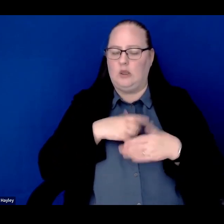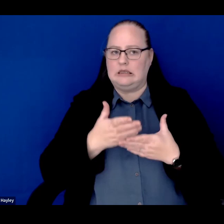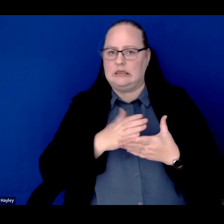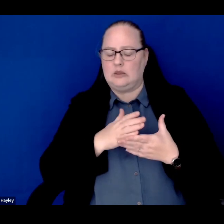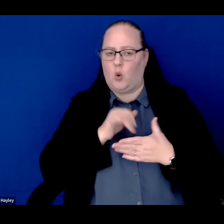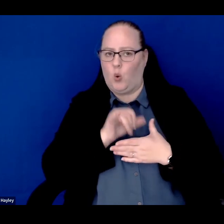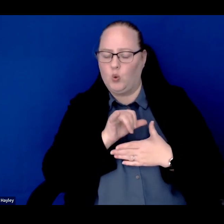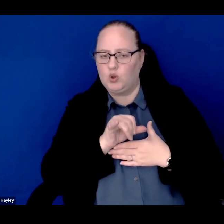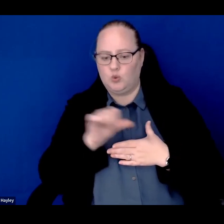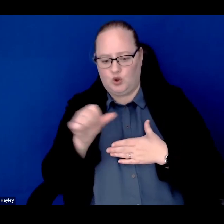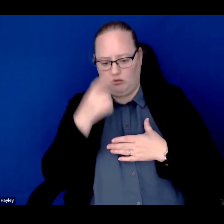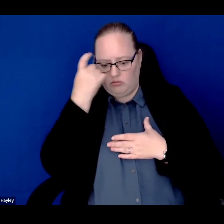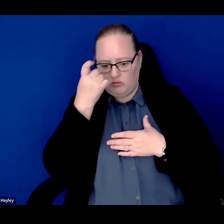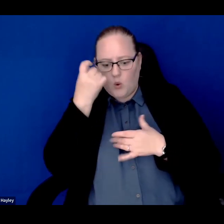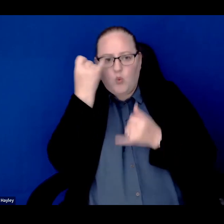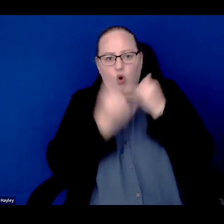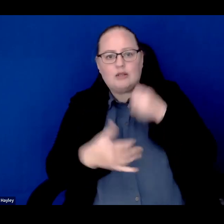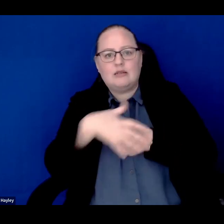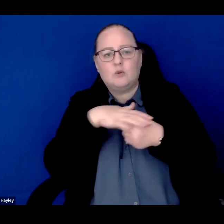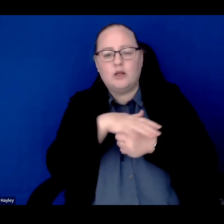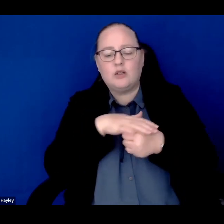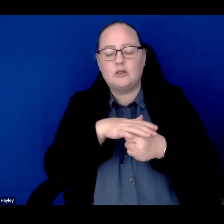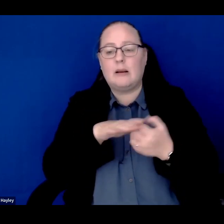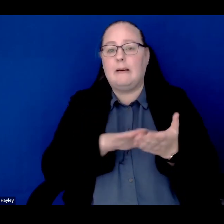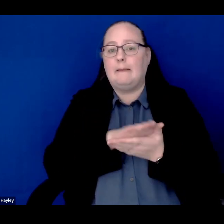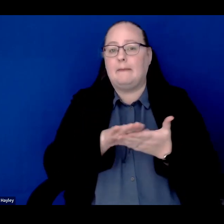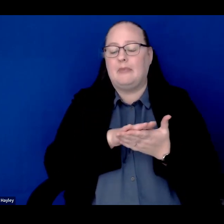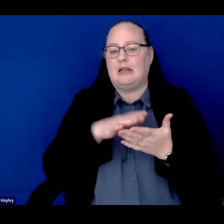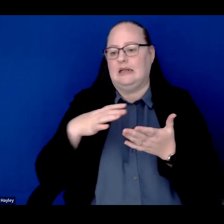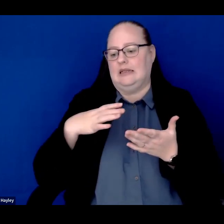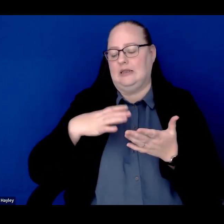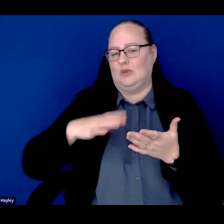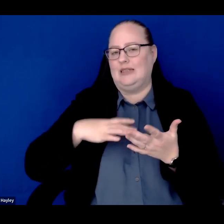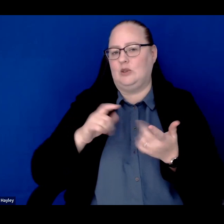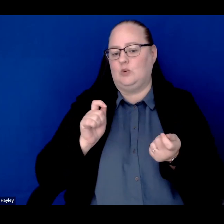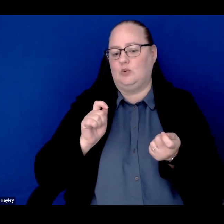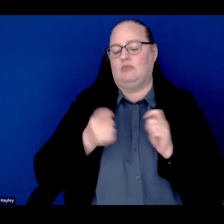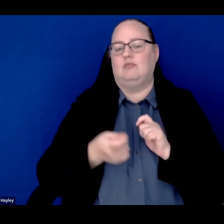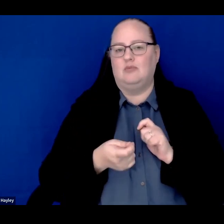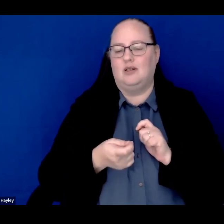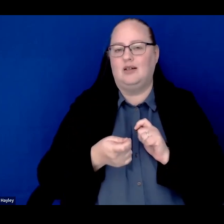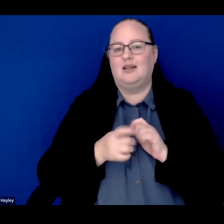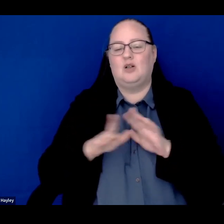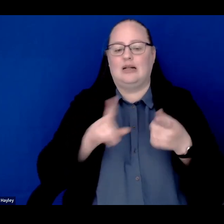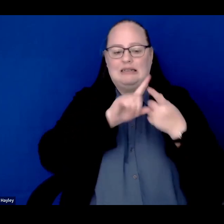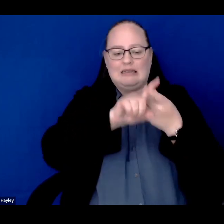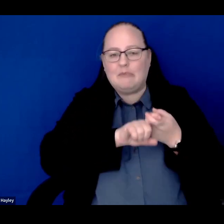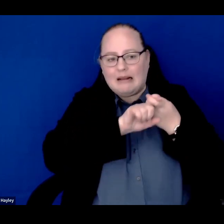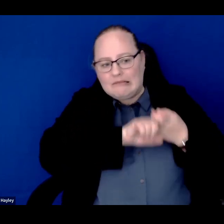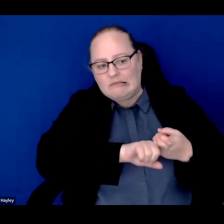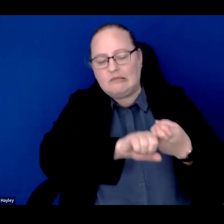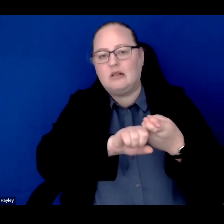that we fundamentally need to change course and move away from this dependence on continual growth that is baked